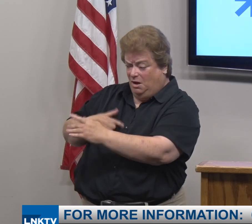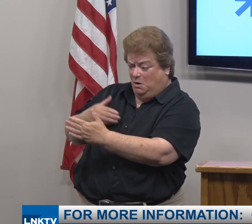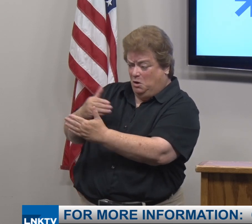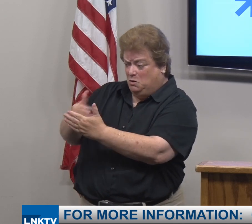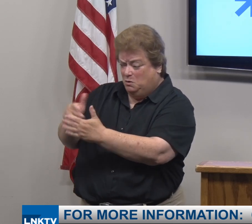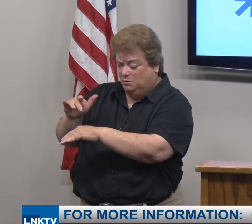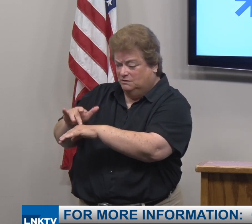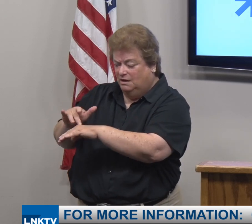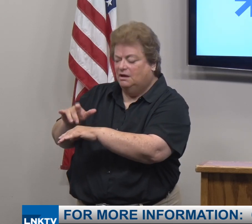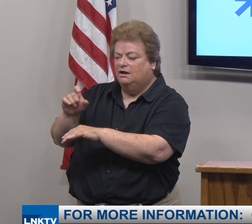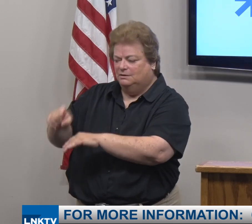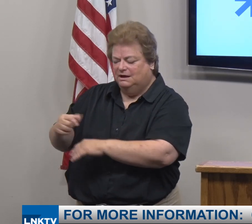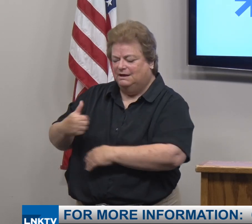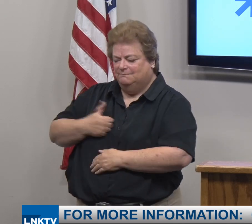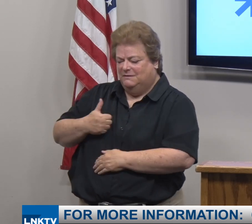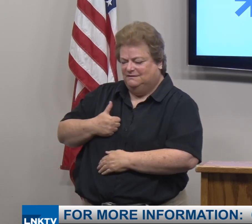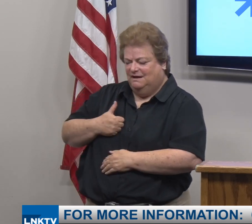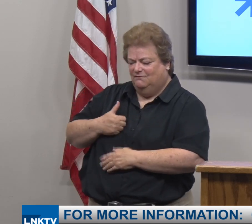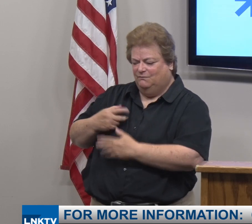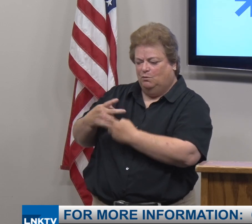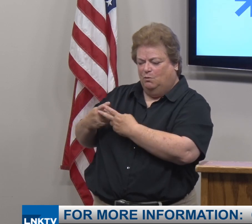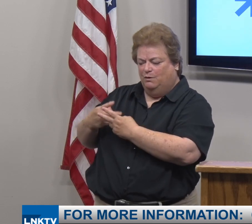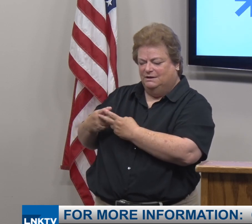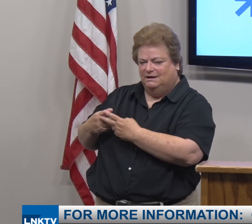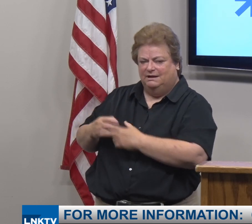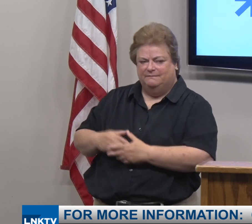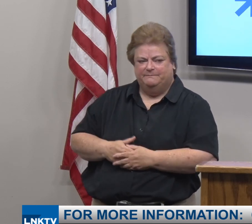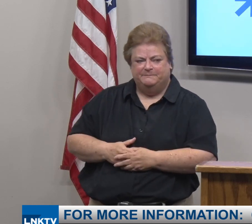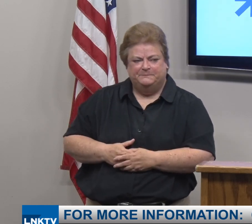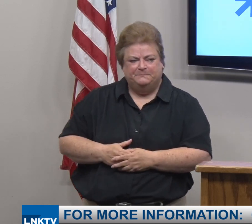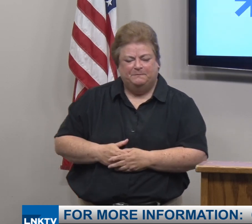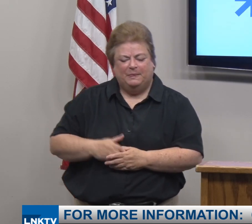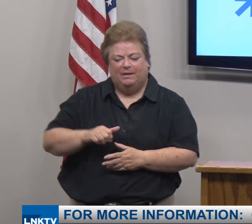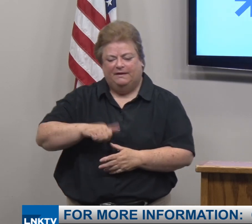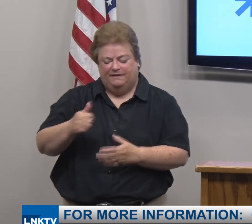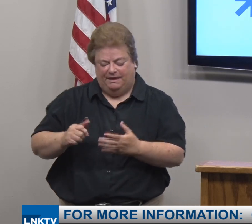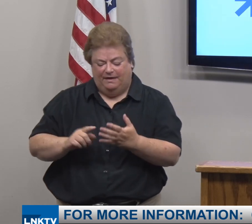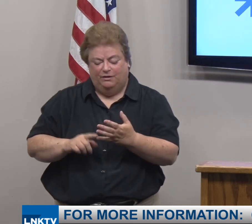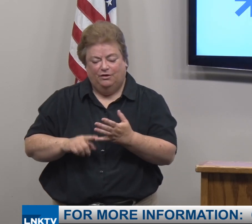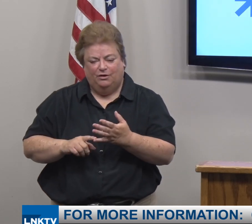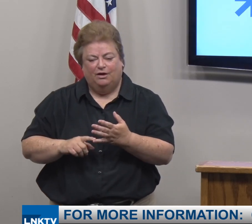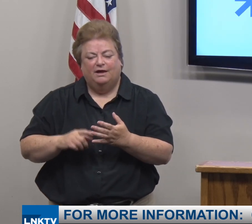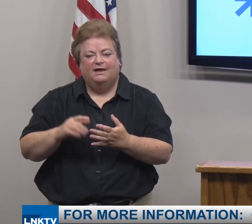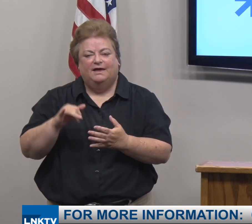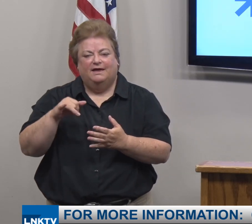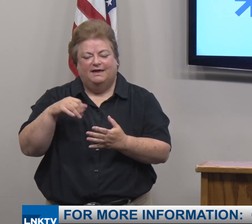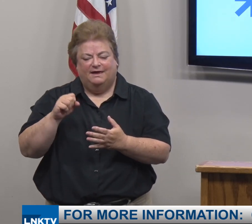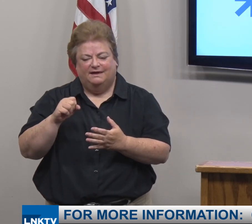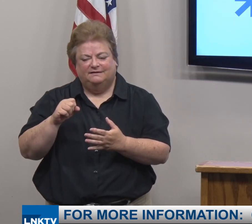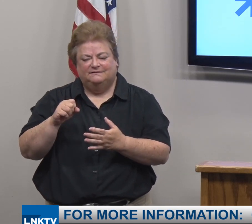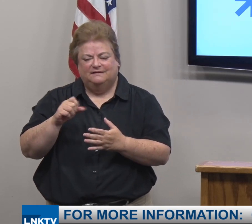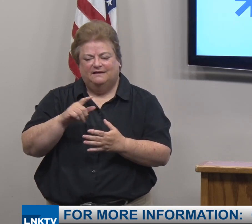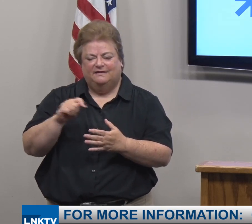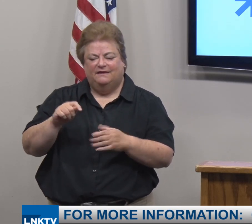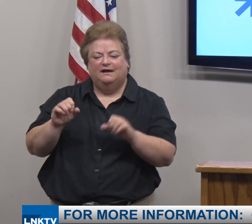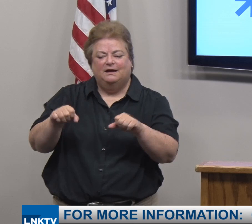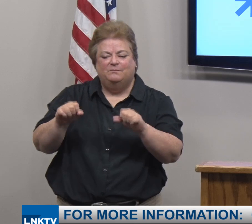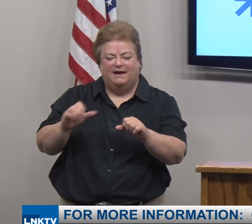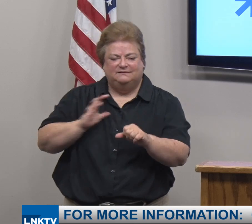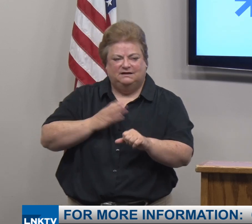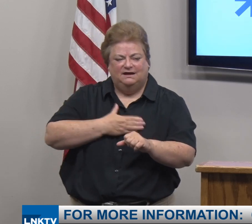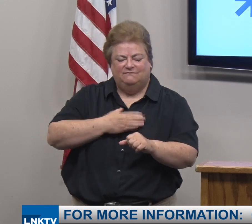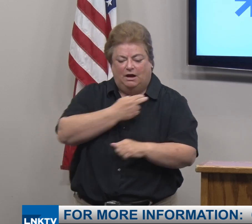need to self-quarantine. The final key factor we evaluate in determining our community's risk is the capacity